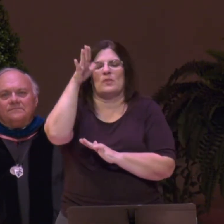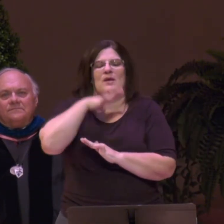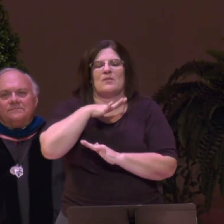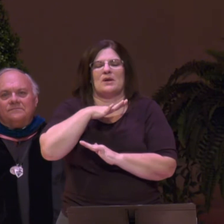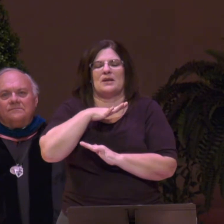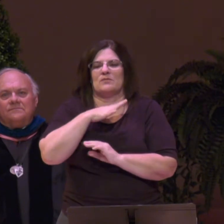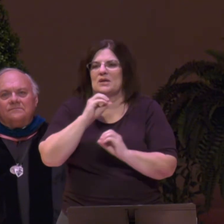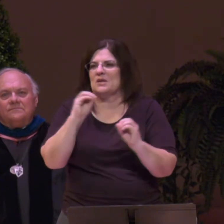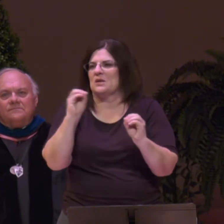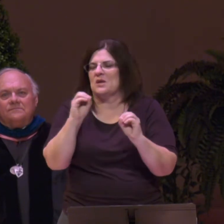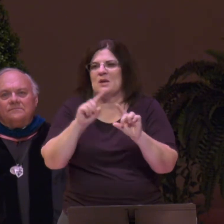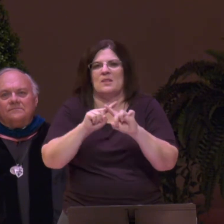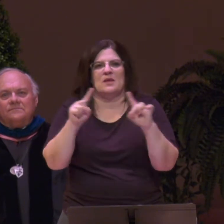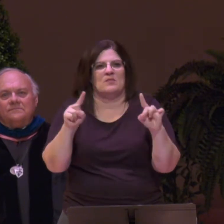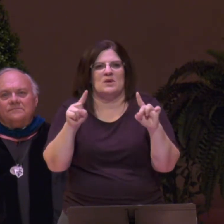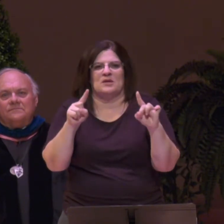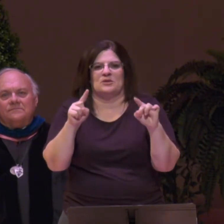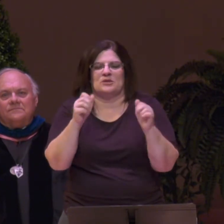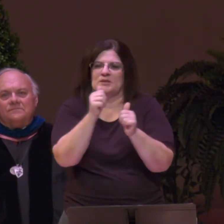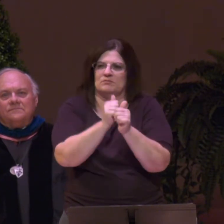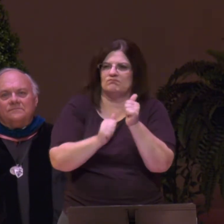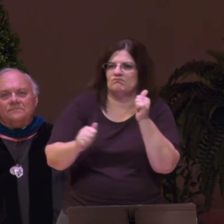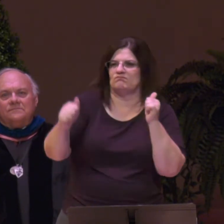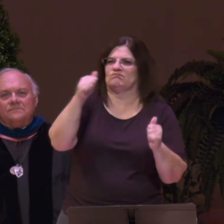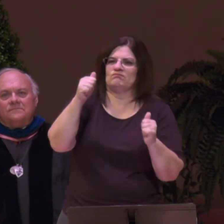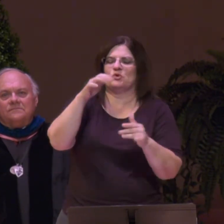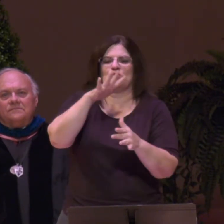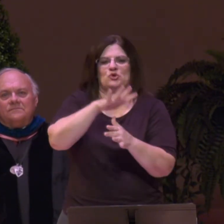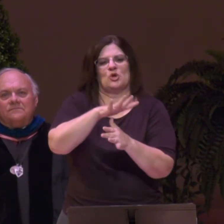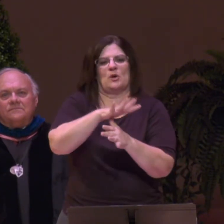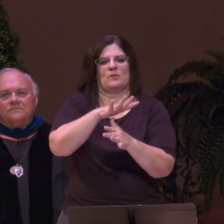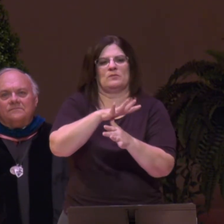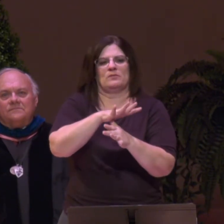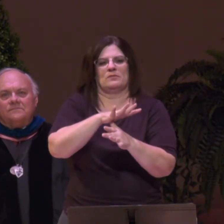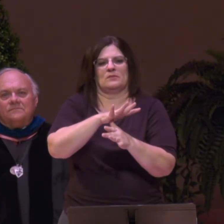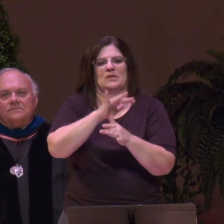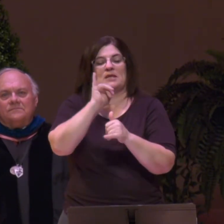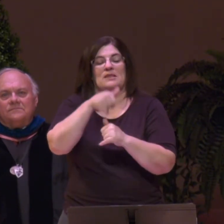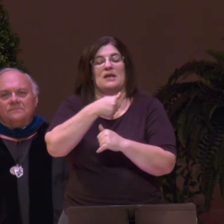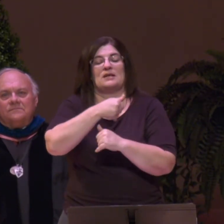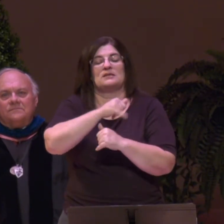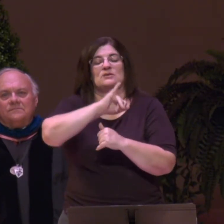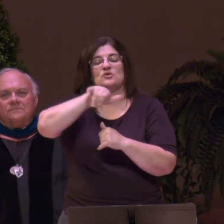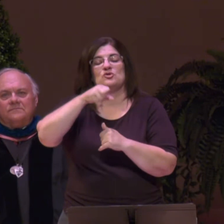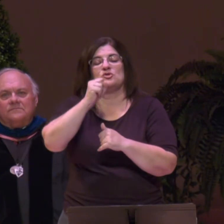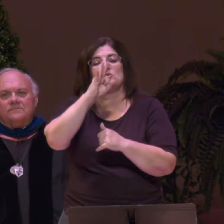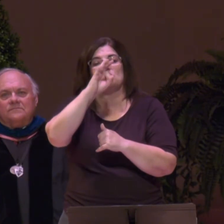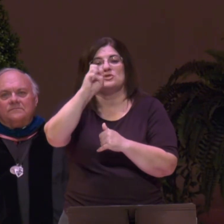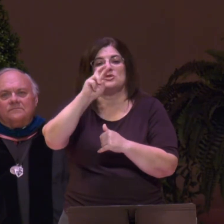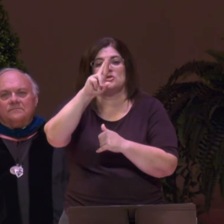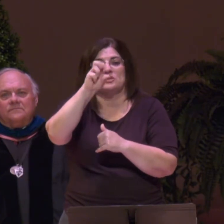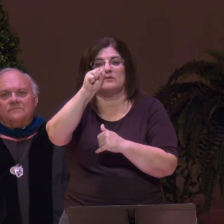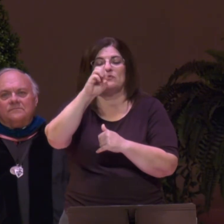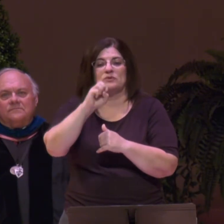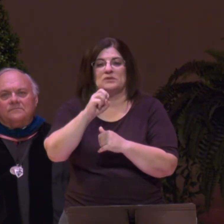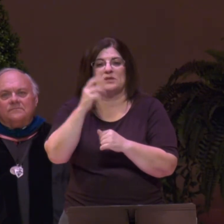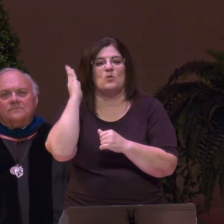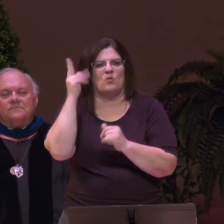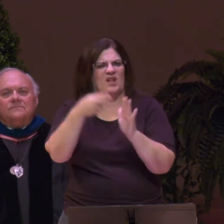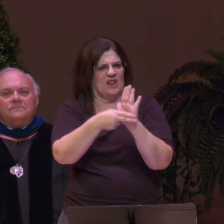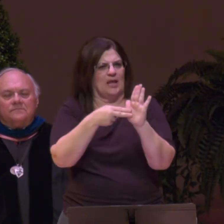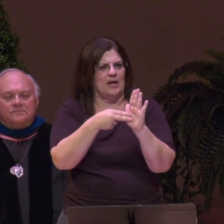more than stellar in terms of integrity. He is what Thomas Jefferson would label the true leader in this